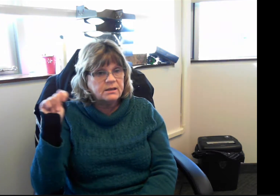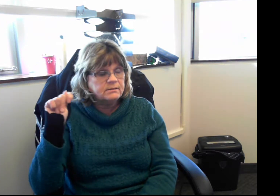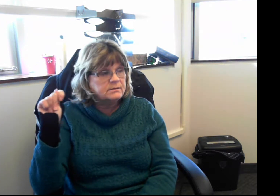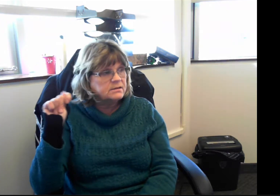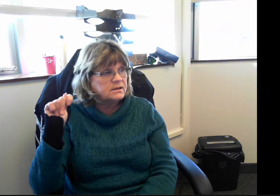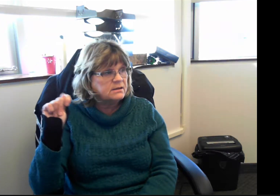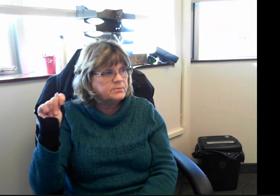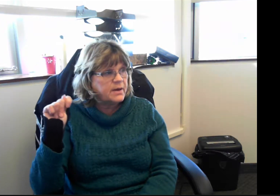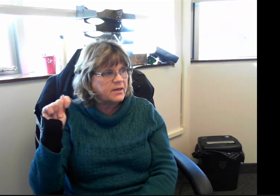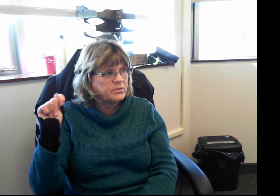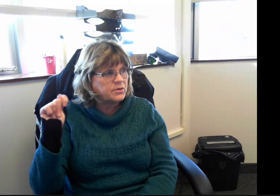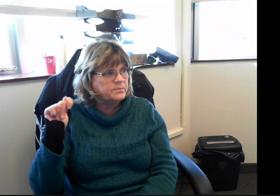shaken. Bathroom.